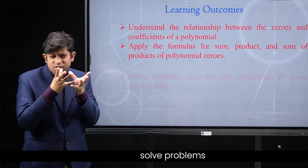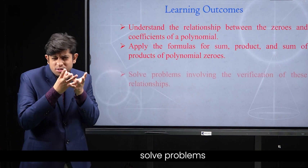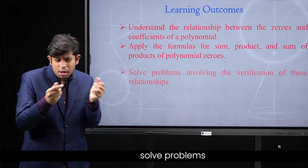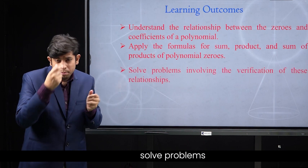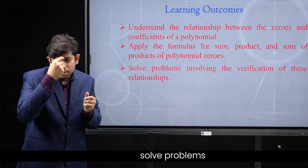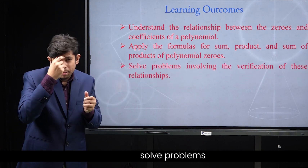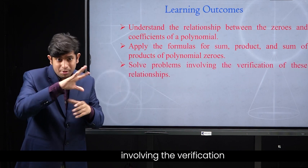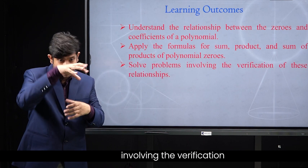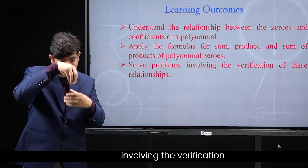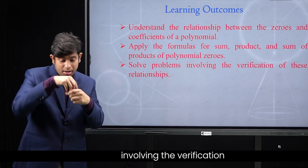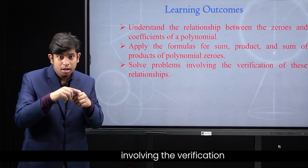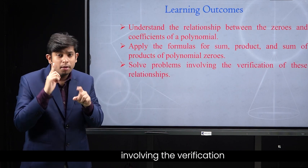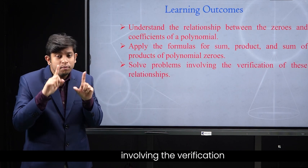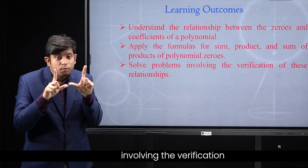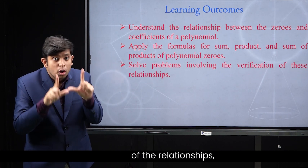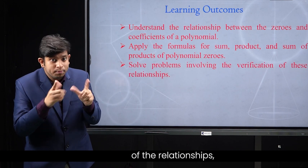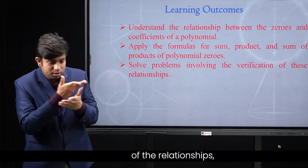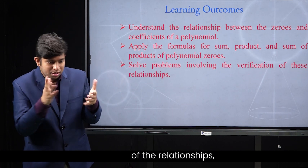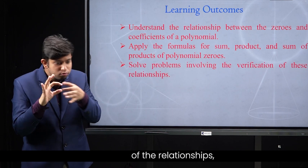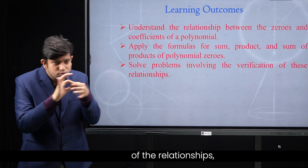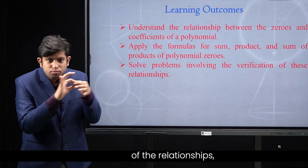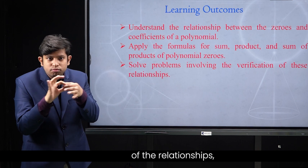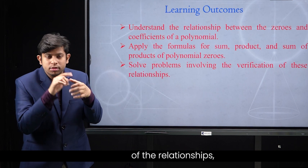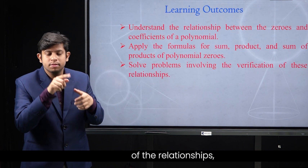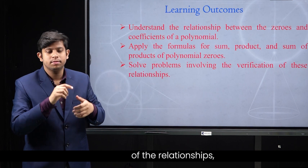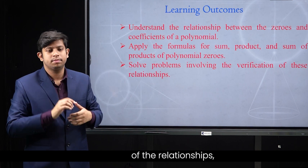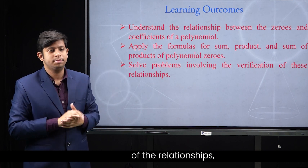Solve problems involving the verification of the relationships.